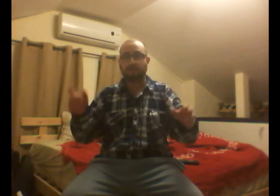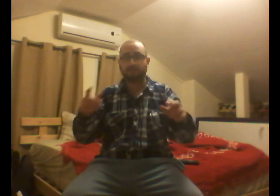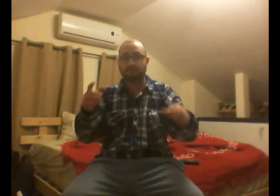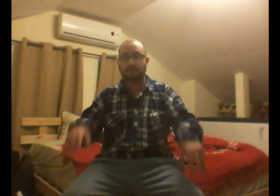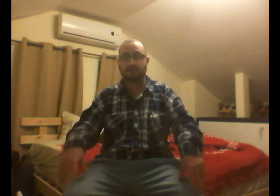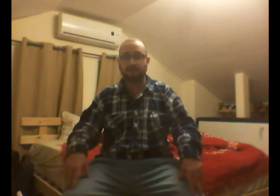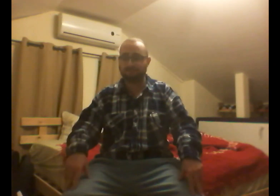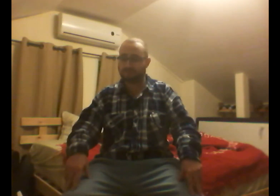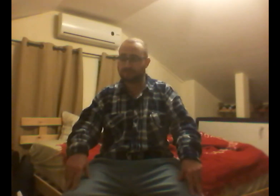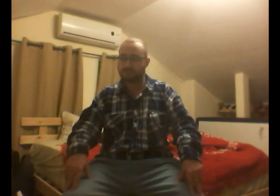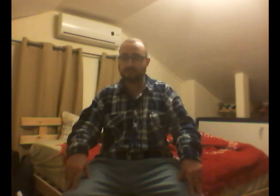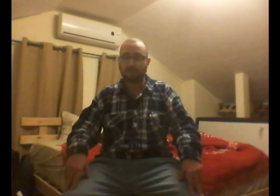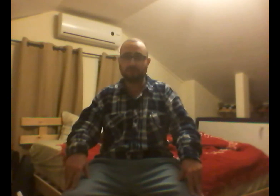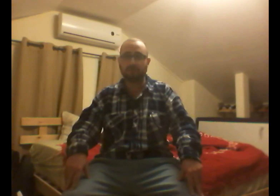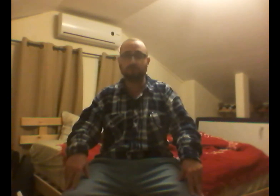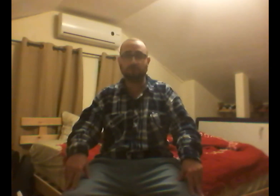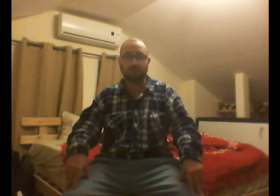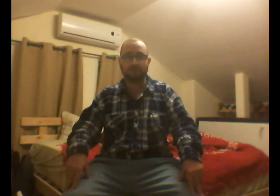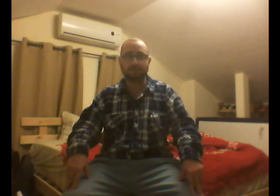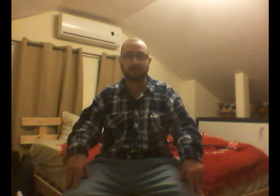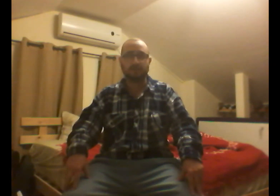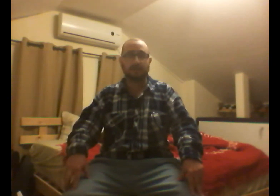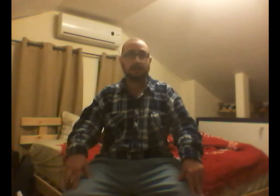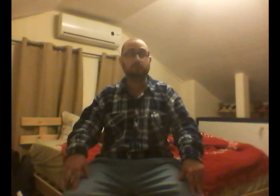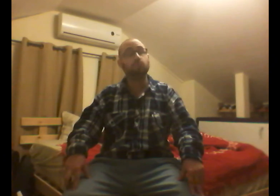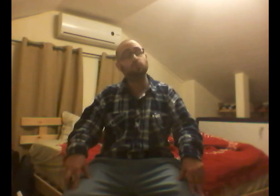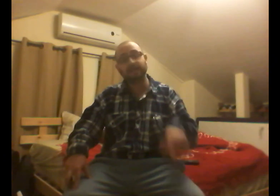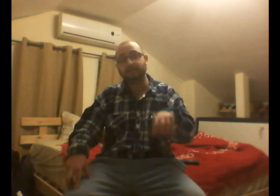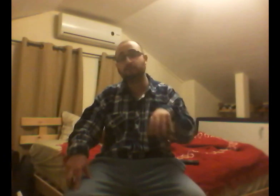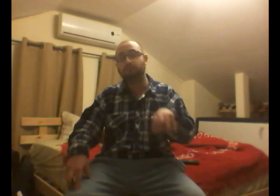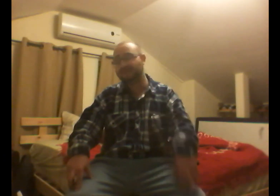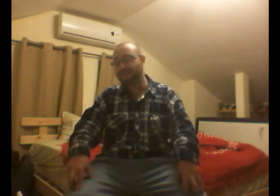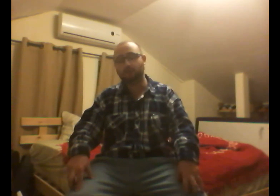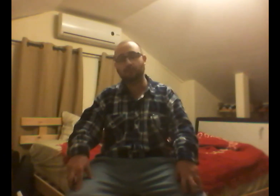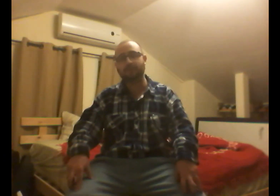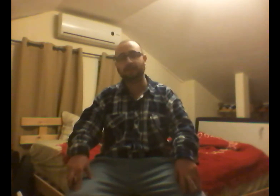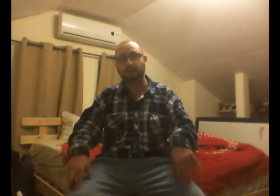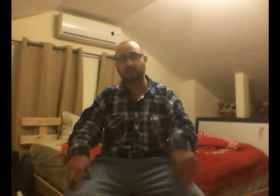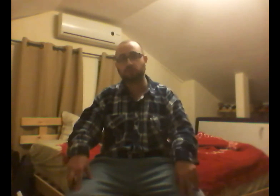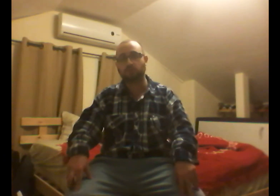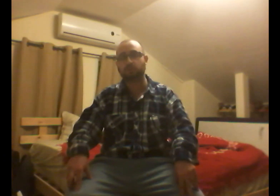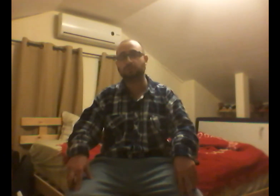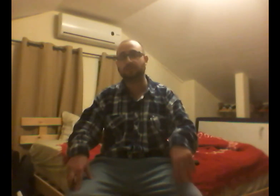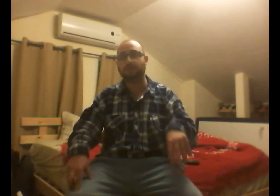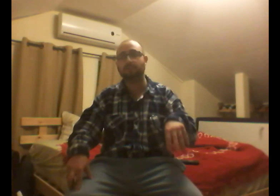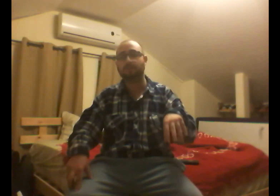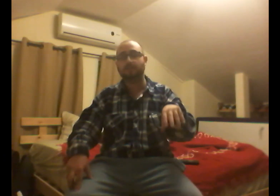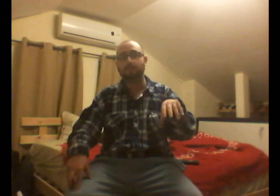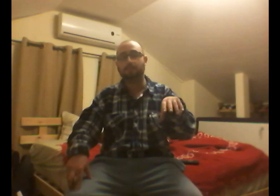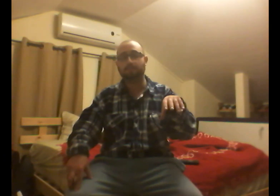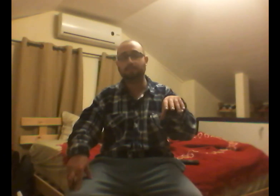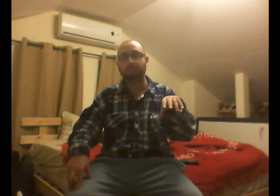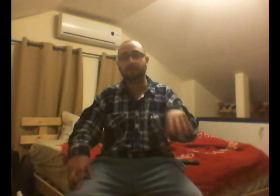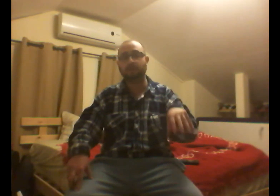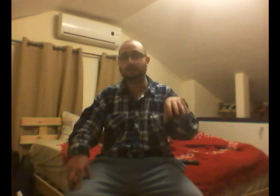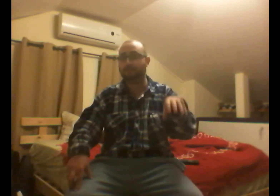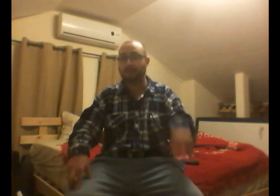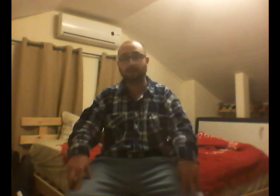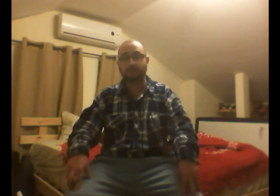in the CW universe, and I was really, really hoping Elseworlds will become bigger and better than it